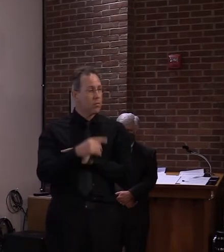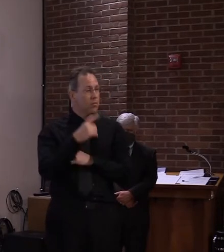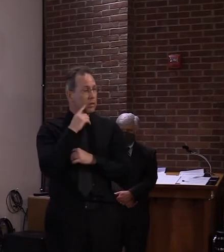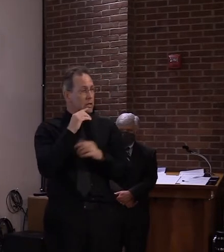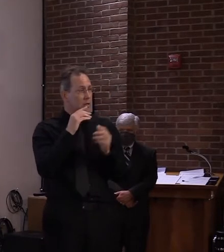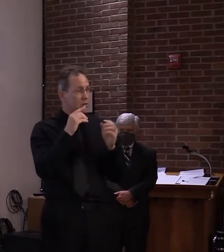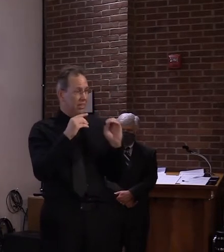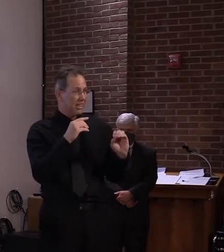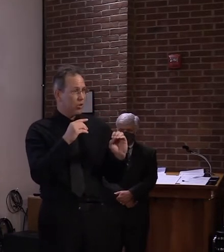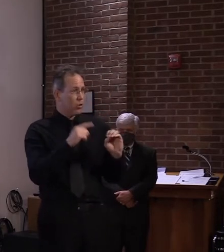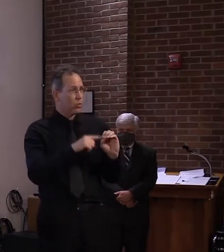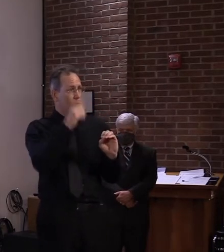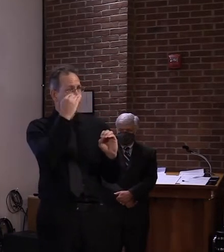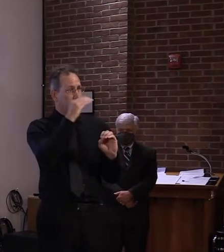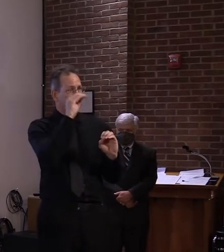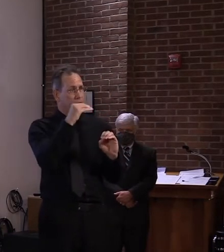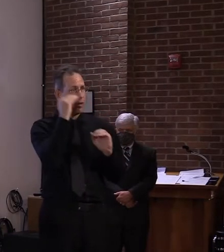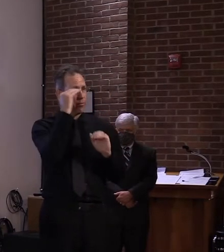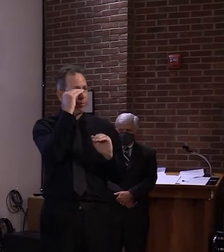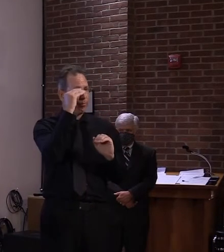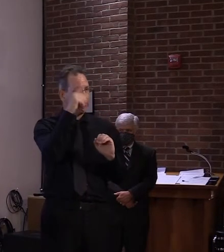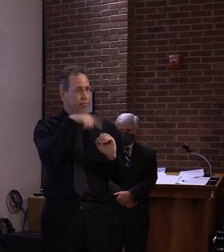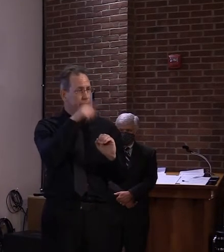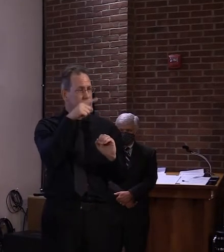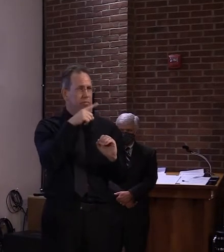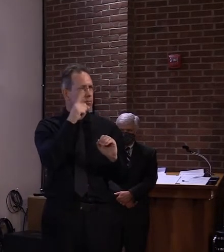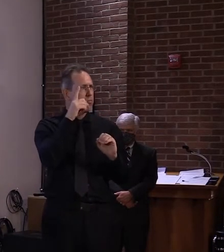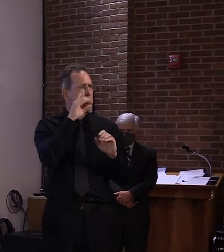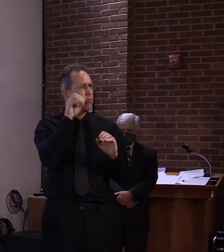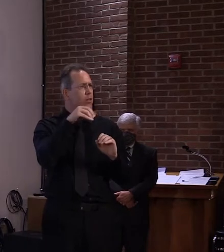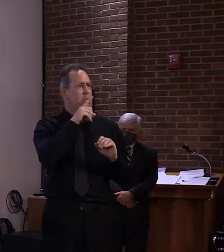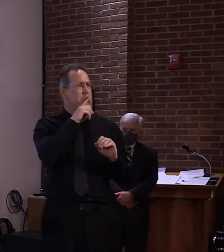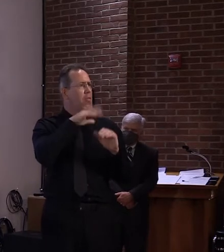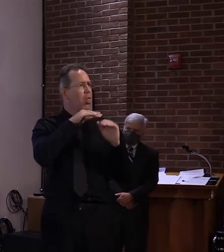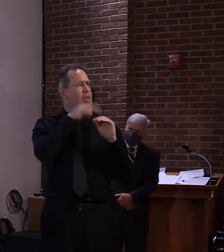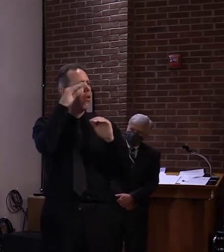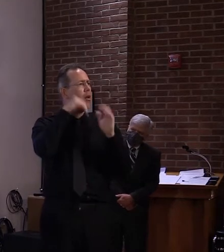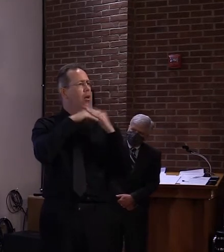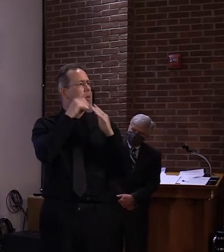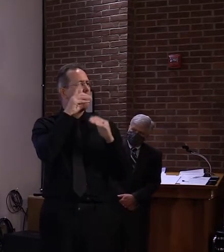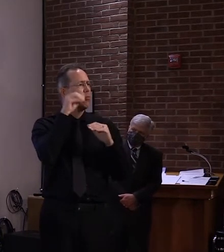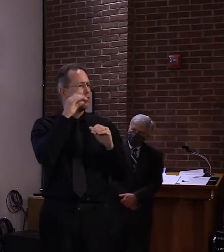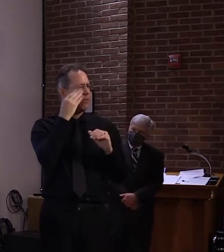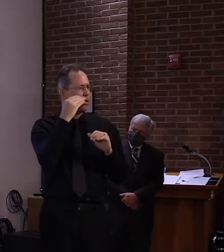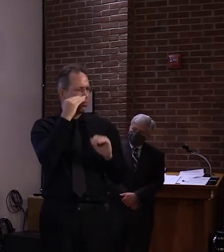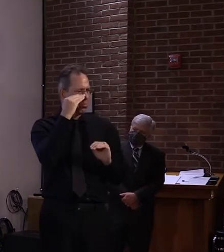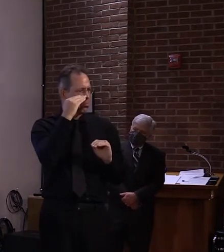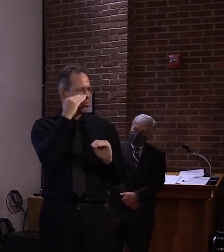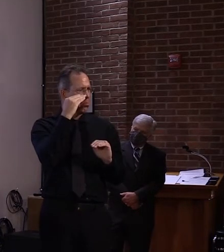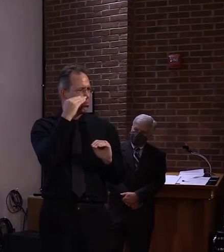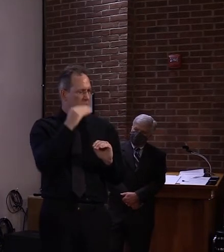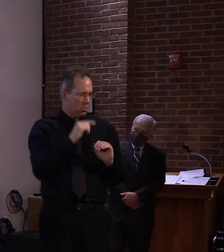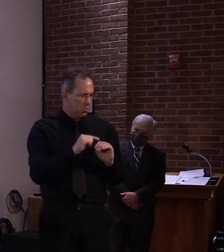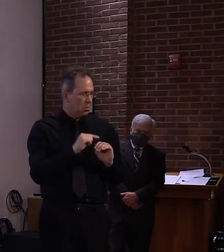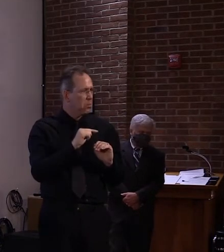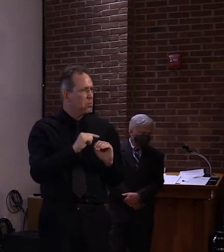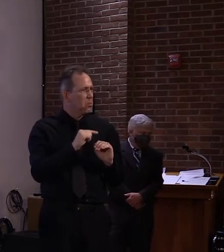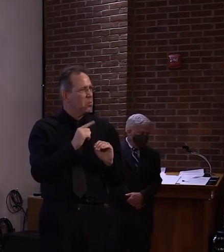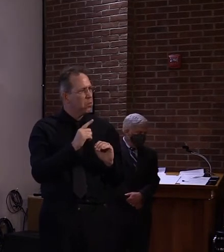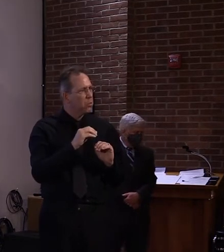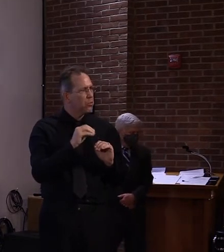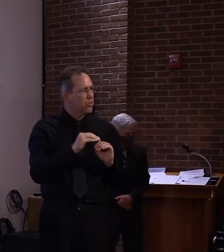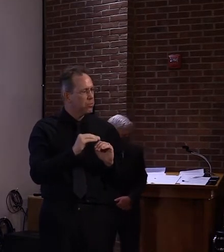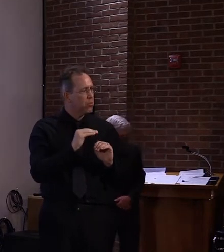0, 14%. So this is in a couple percent range right here. These are the number of tests performed. These are the number